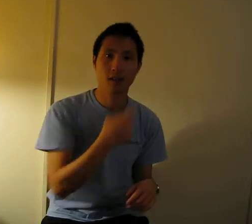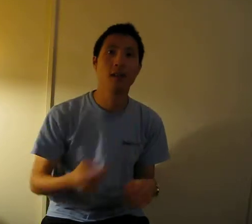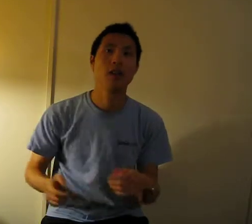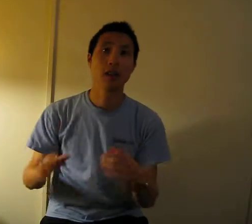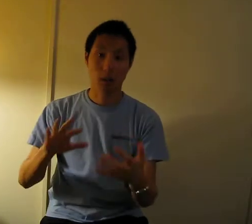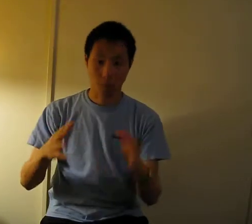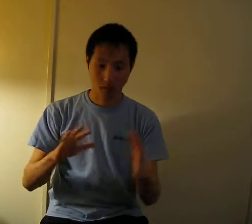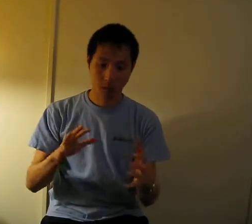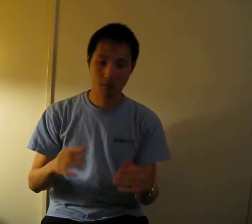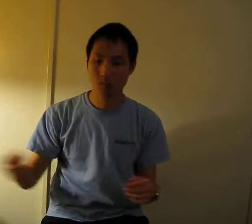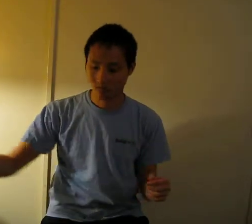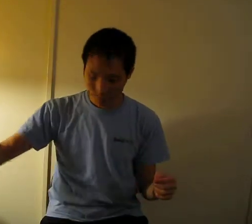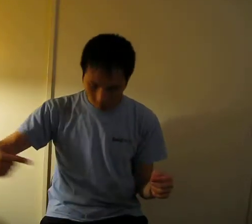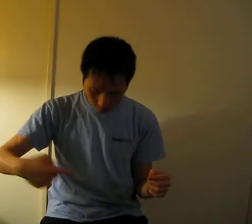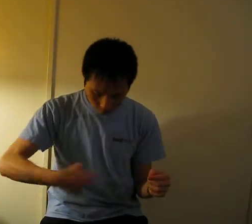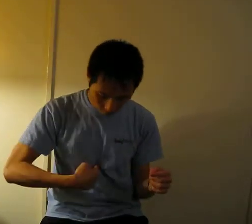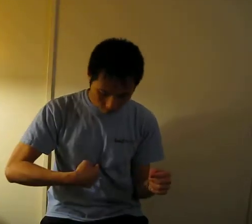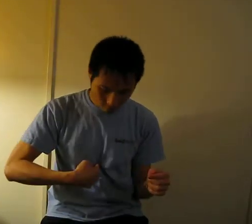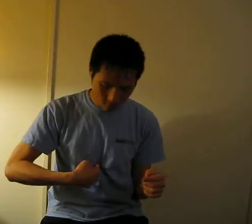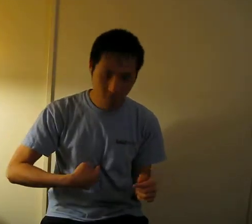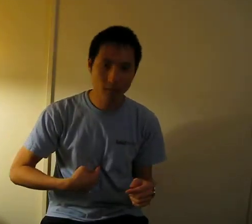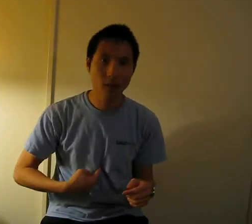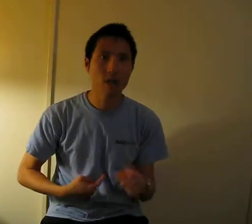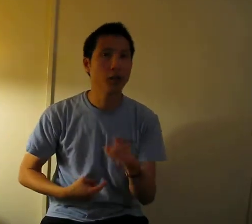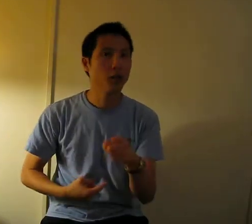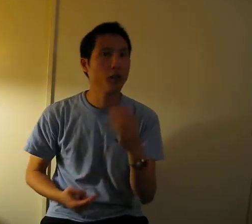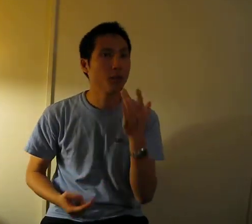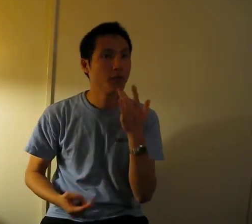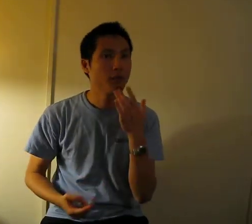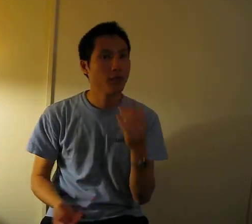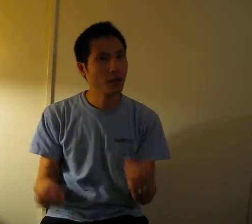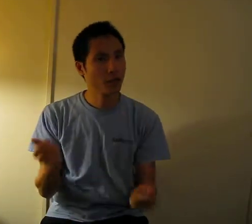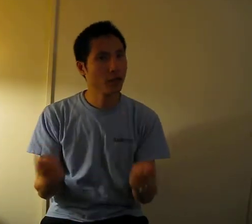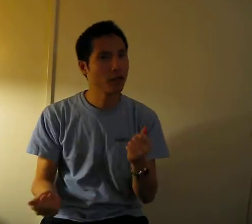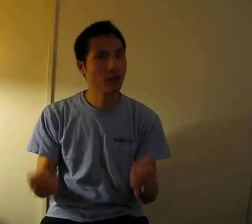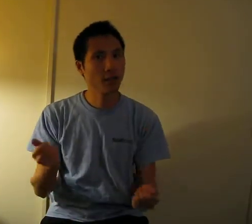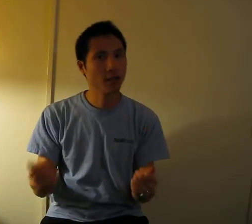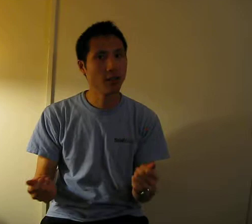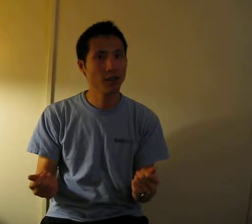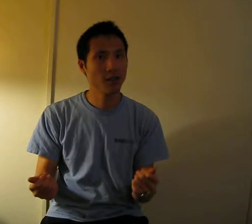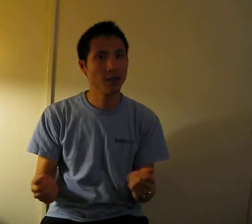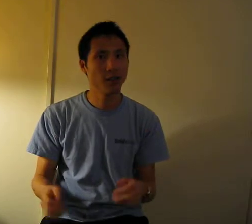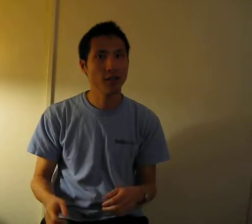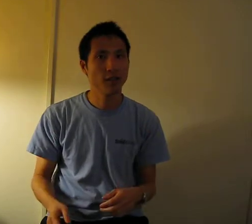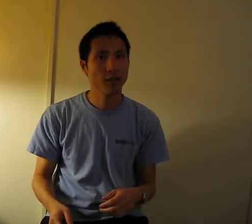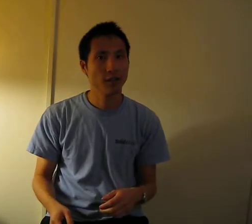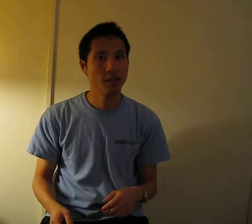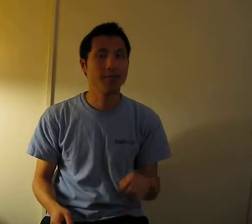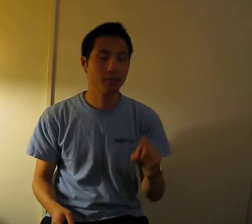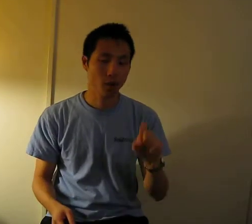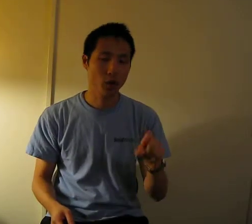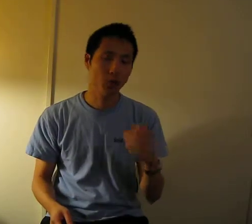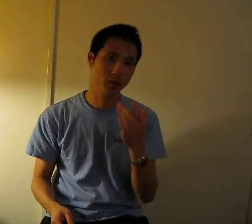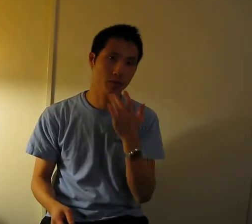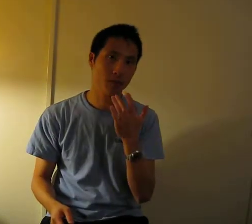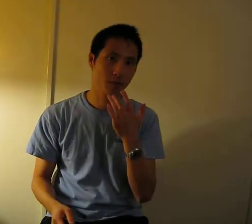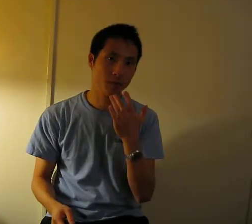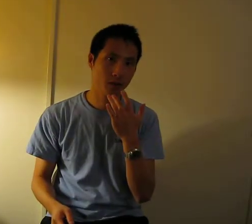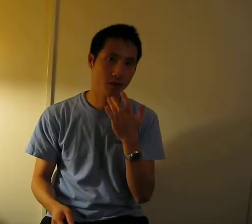you in the head compared to if it stings you in the abdomen, which one would you prefer?